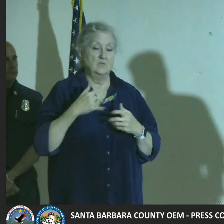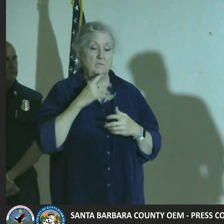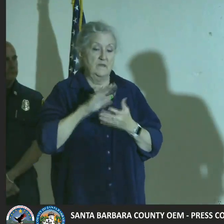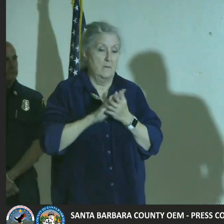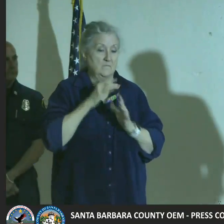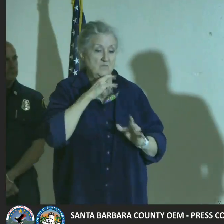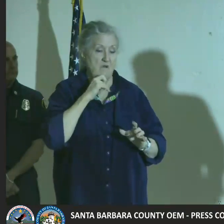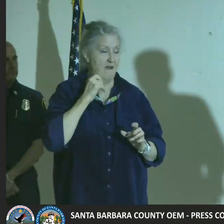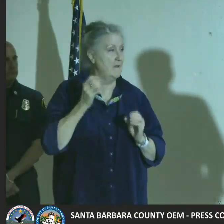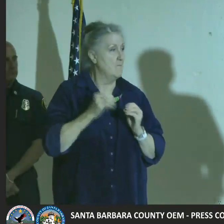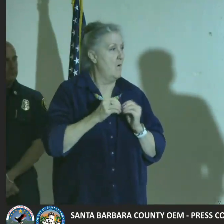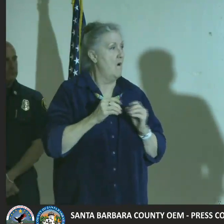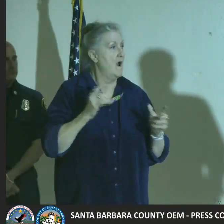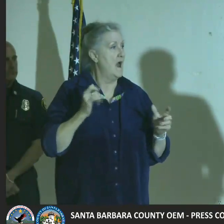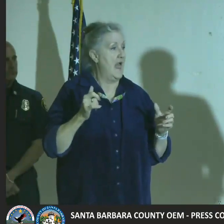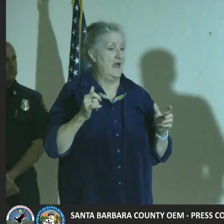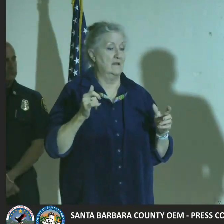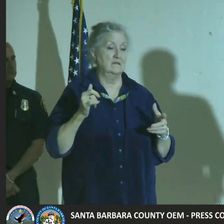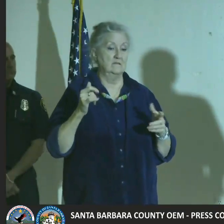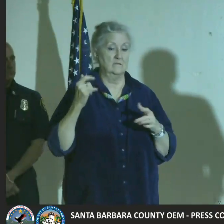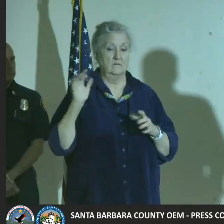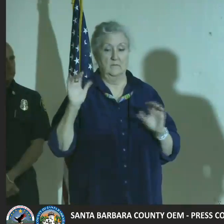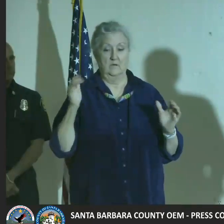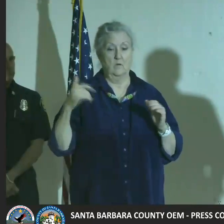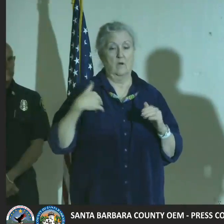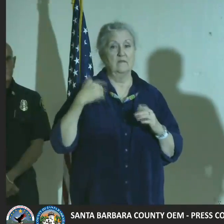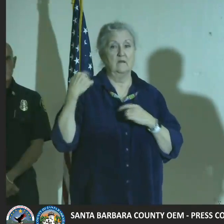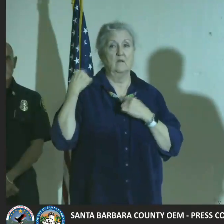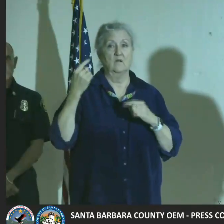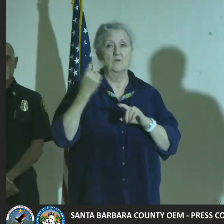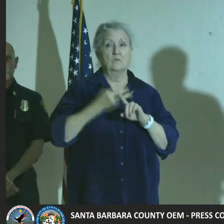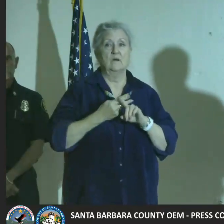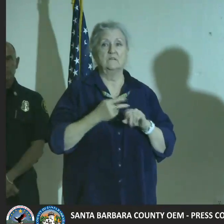out from what we've had over the recent time.